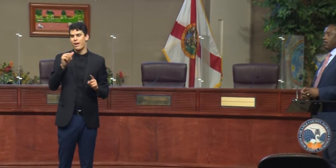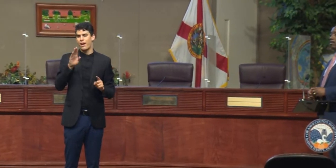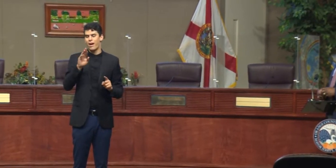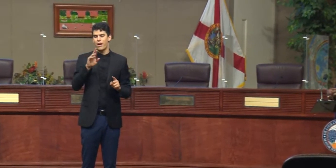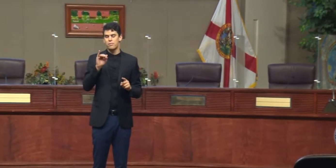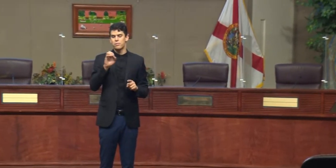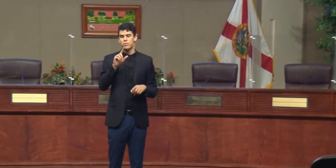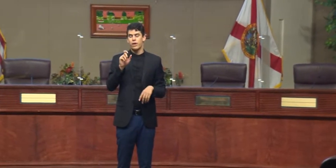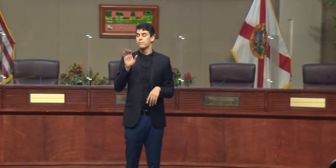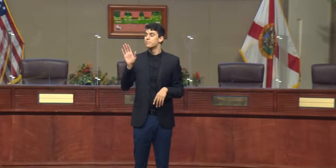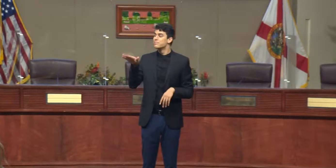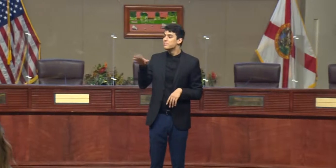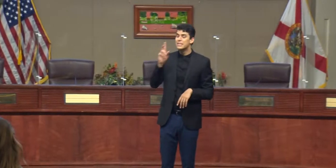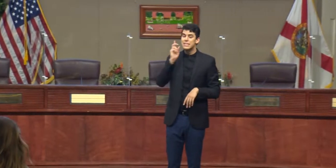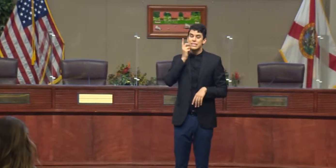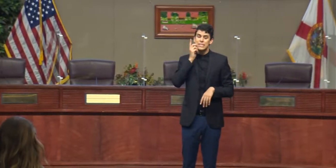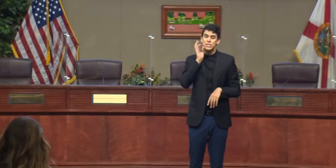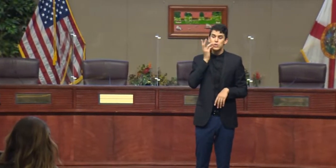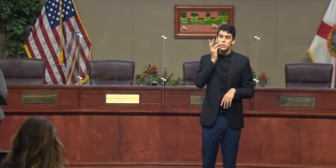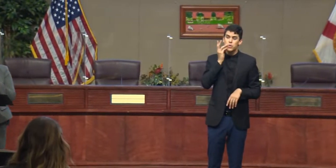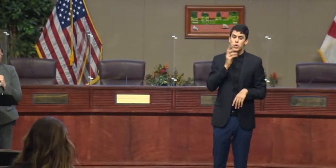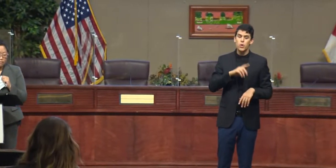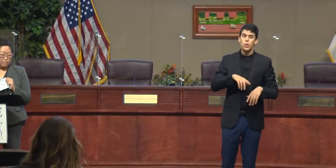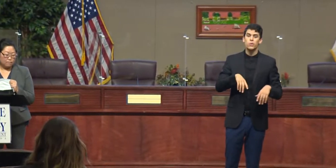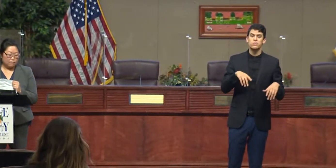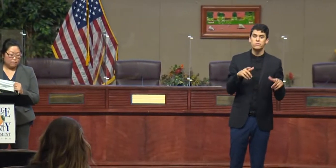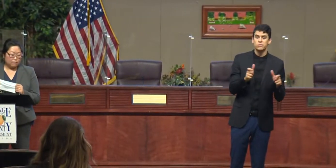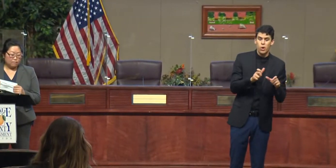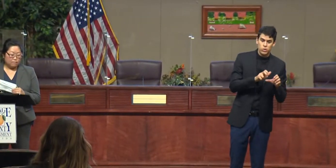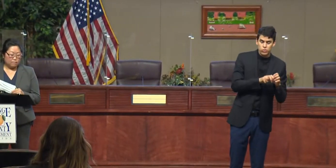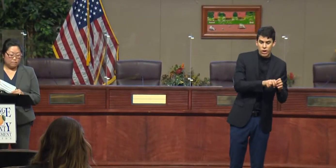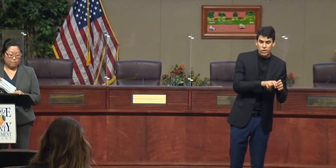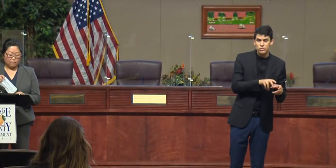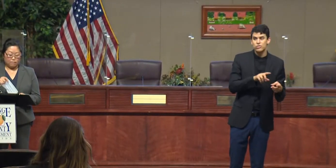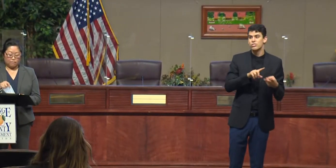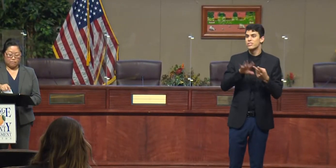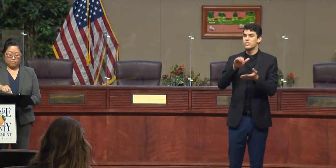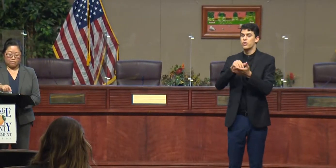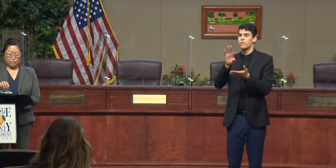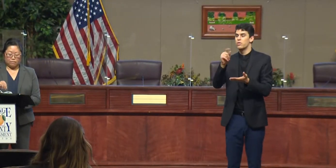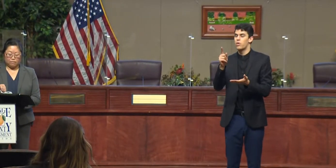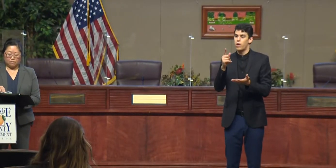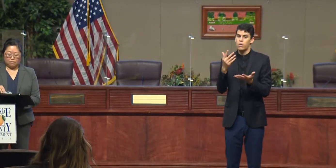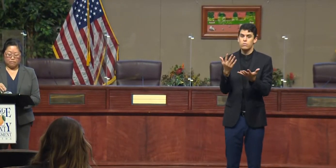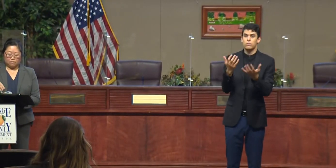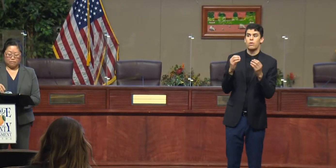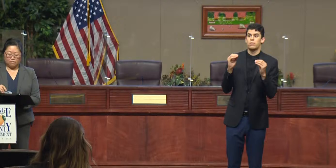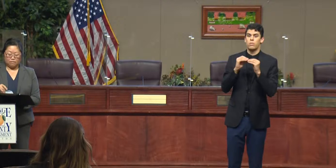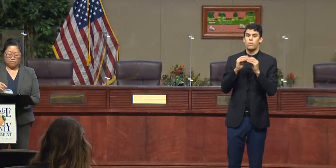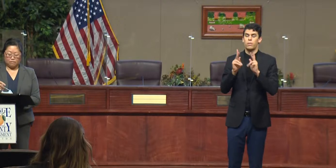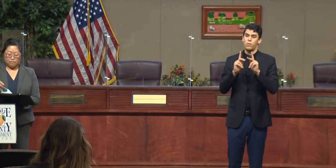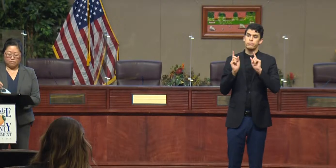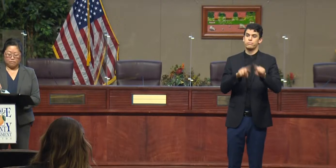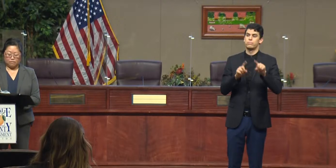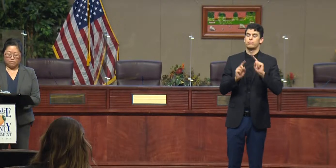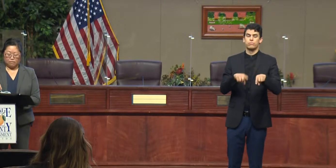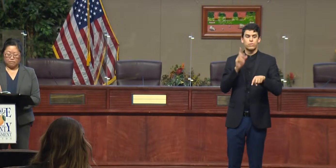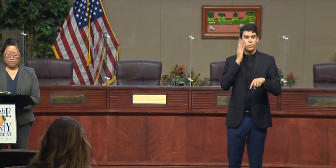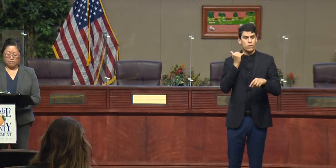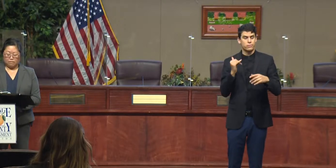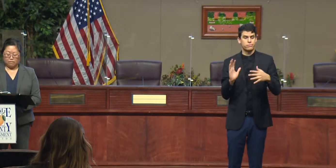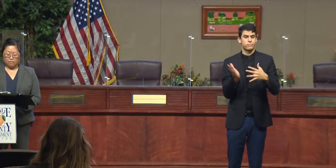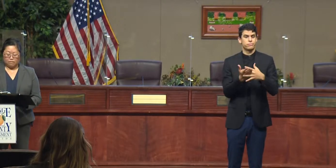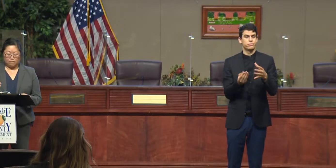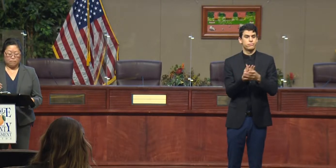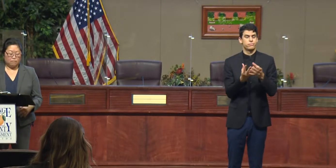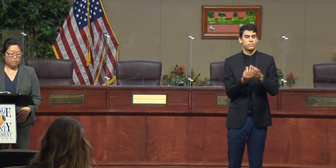she says, Disney World to the smaller attractions in Central Florida are seeking a rise in visitors during spring break this month. Because of the increase in